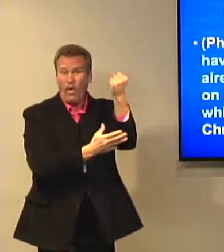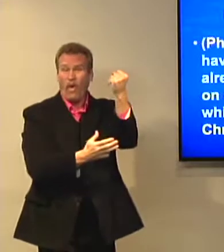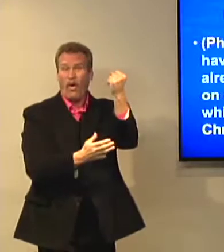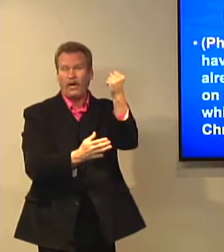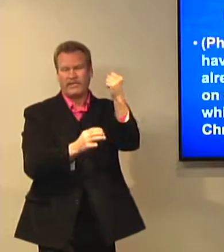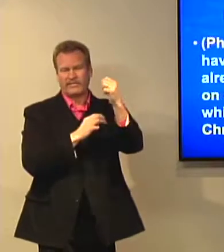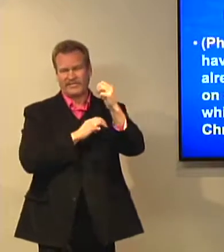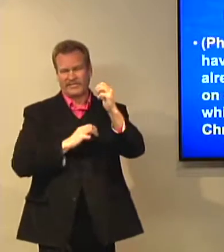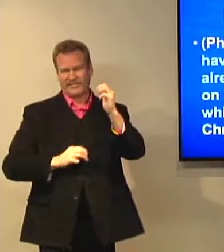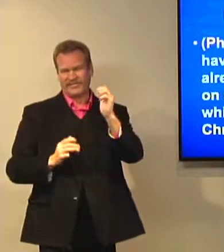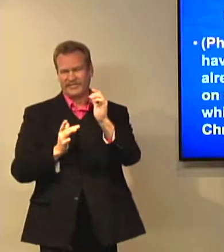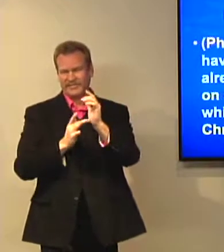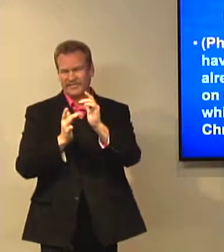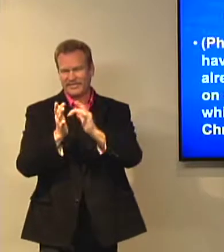hold